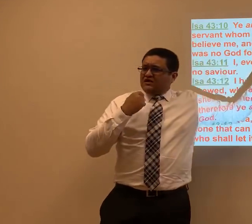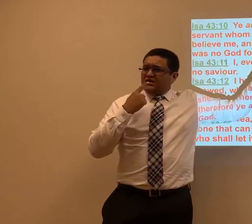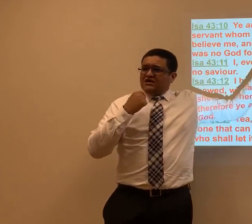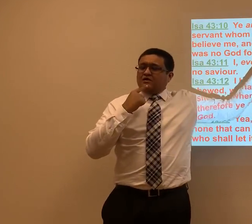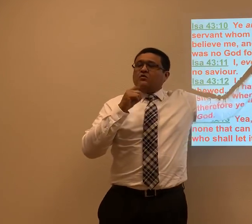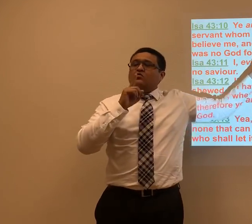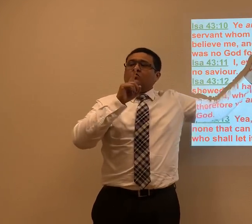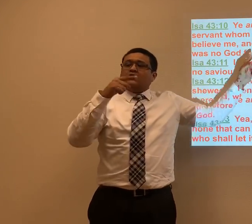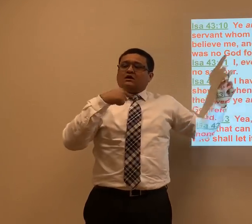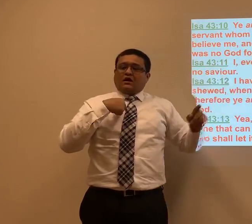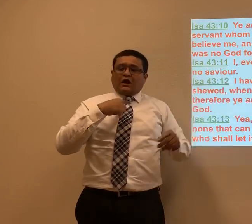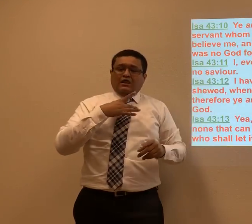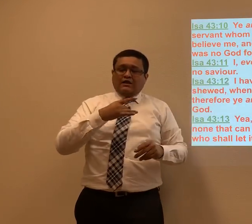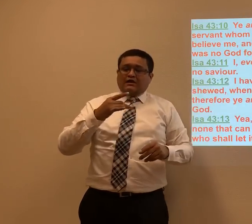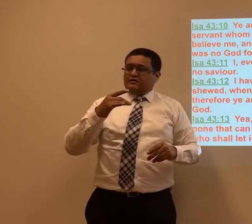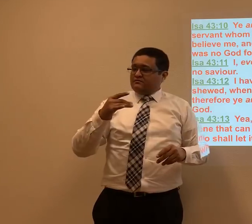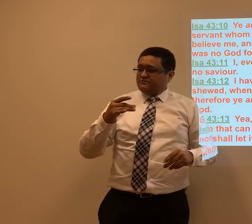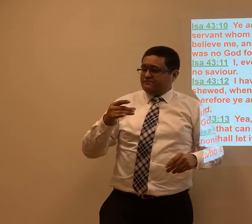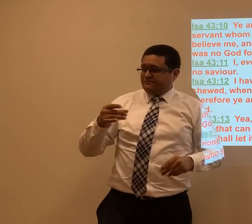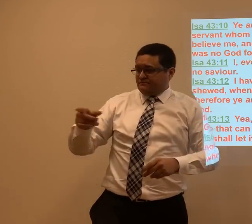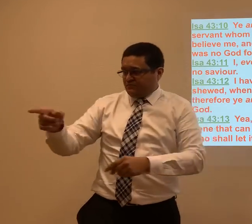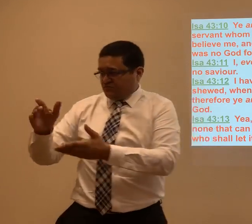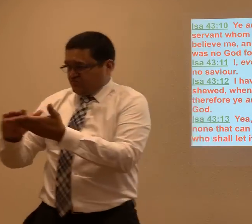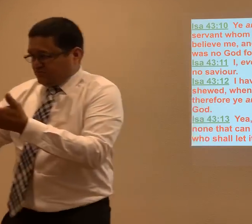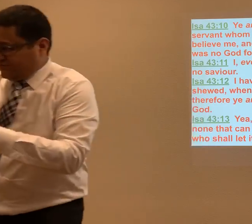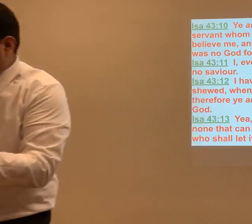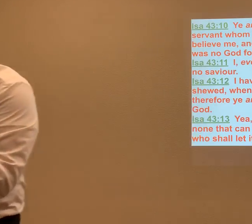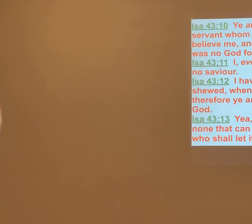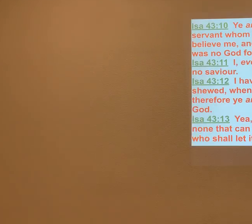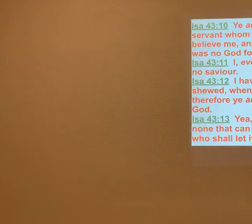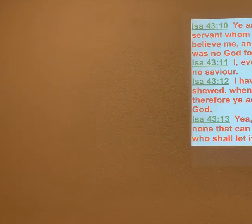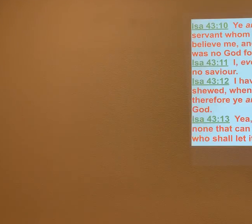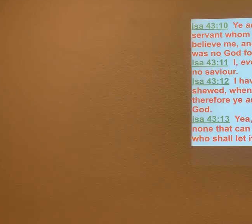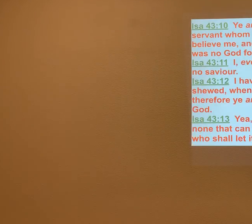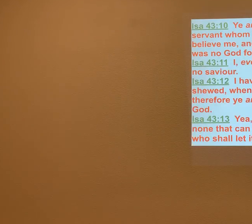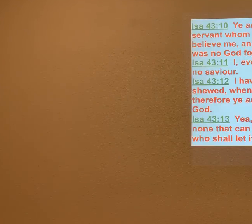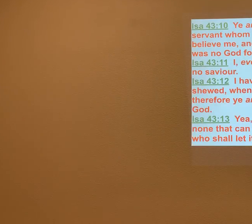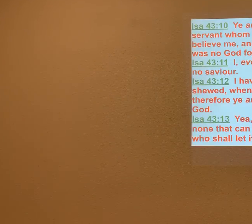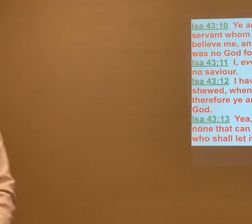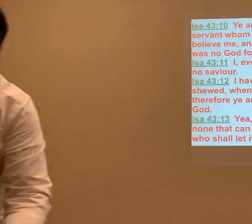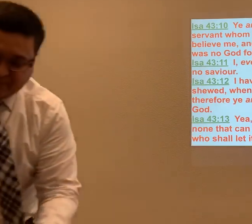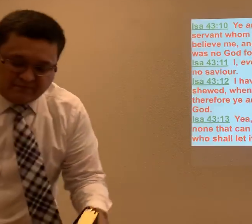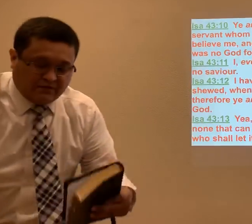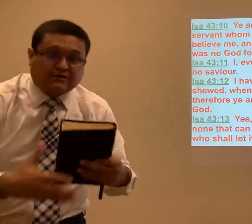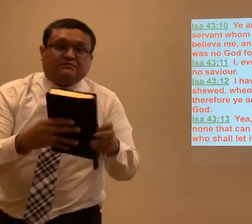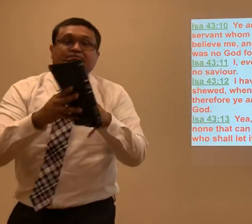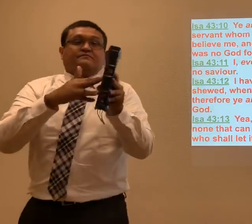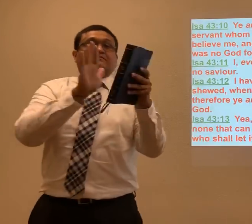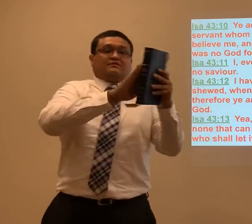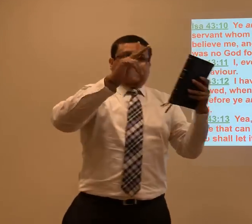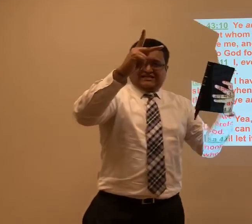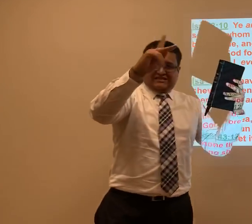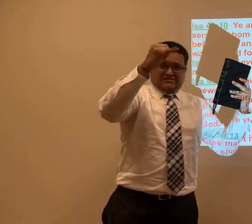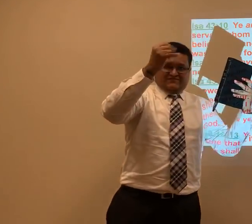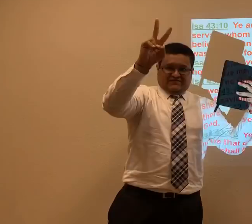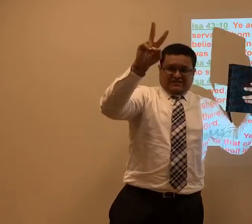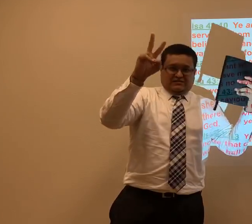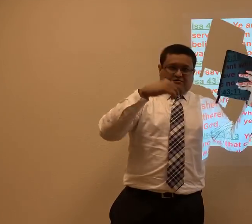So if you notice this red lettering here, and it's because, let me see this Bible real quick. I have this King